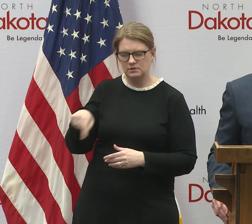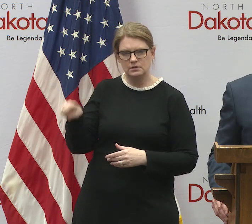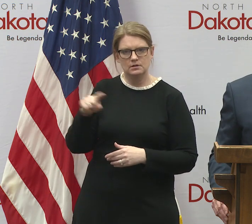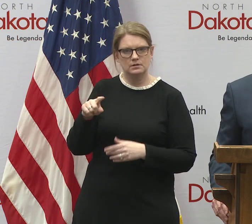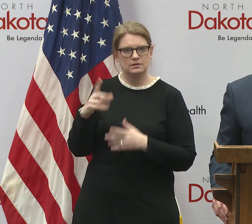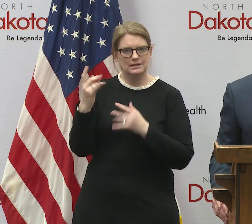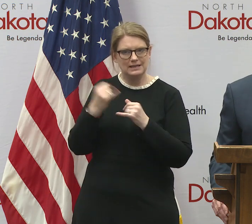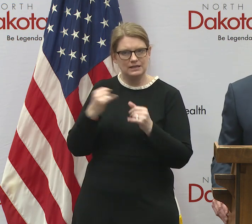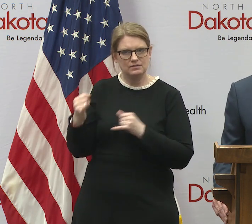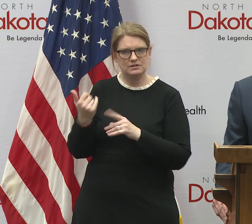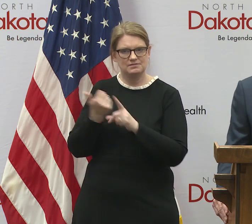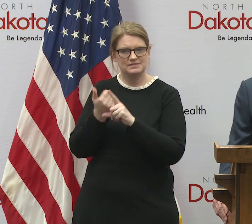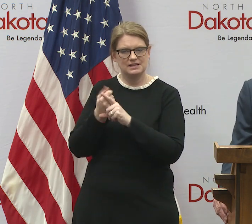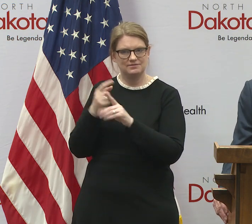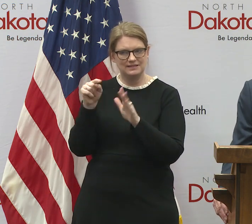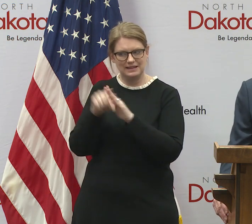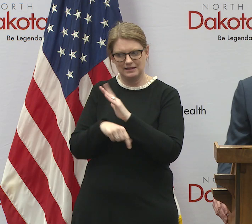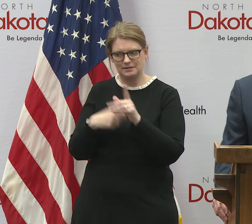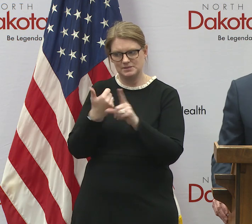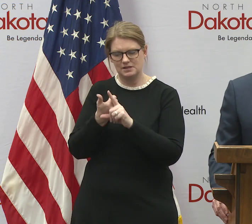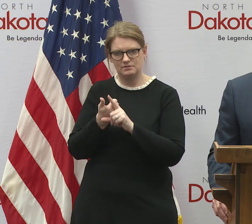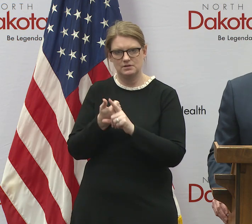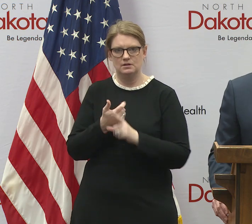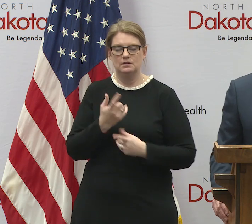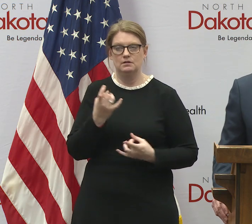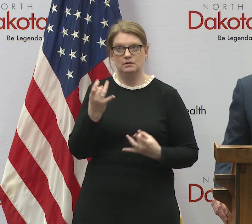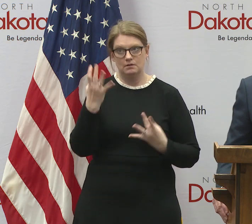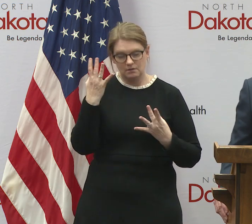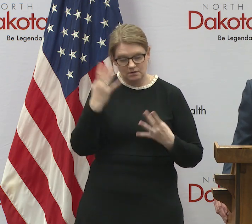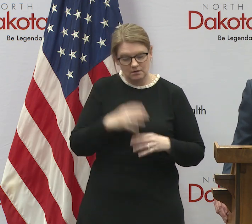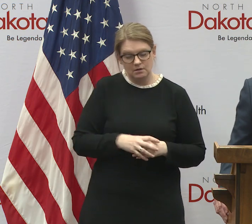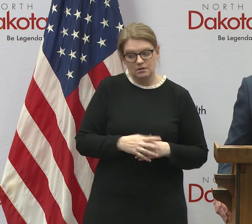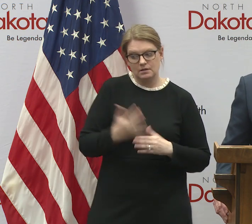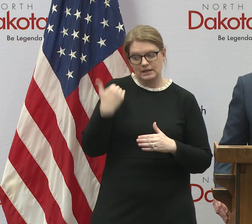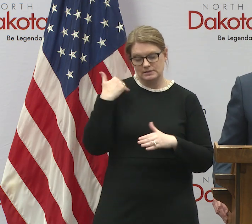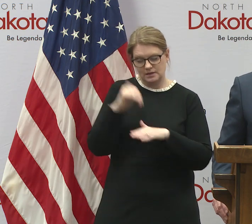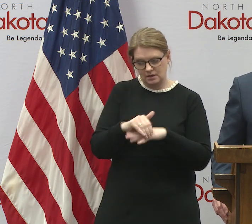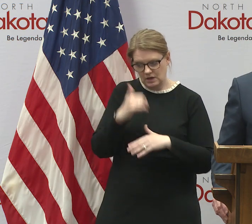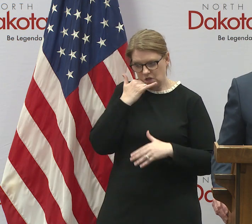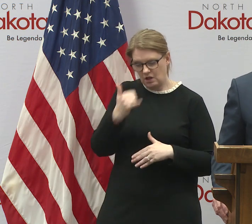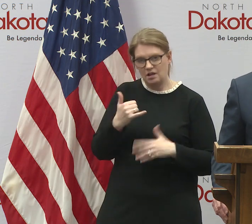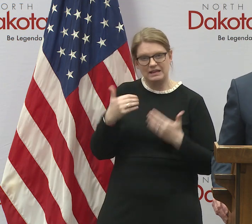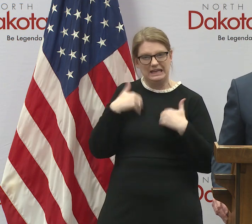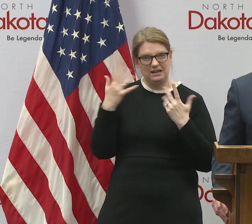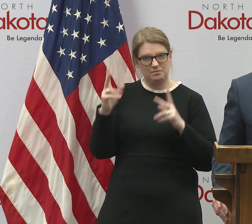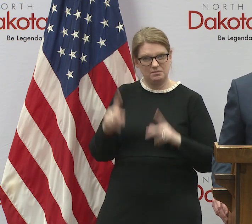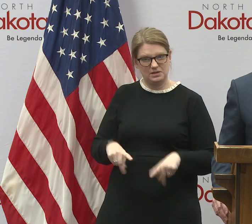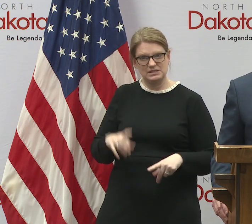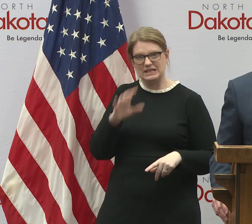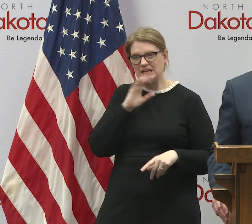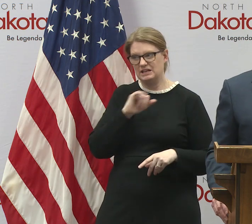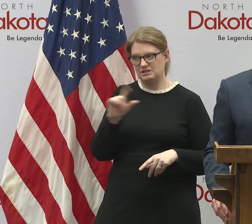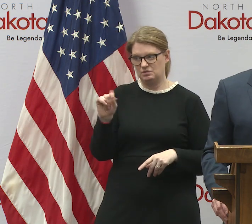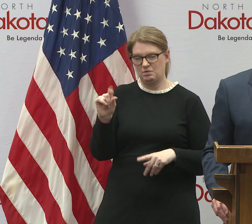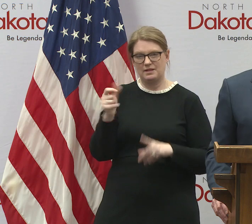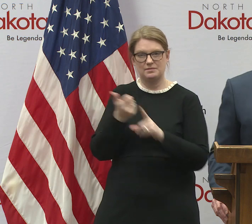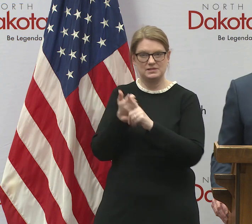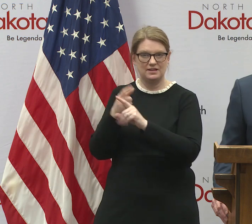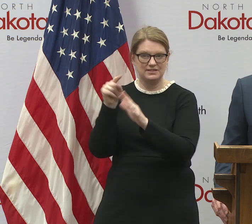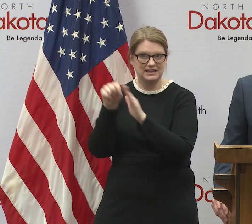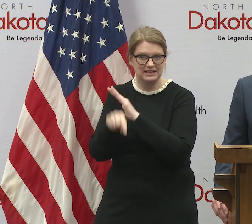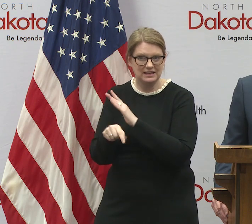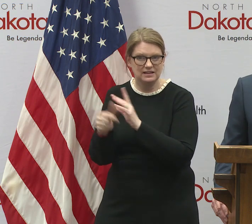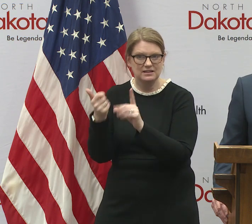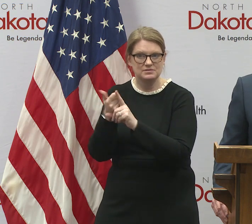completed suicide. And yesterday there was a young person in their 20s that completed suicide on Standing Rock. It's on the